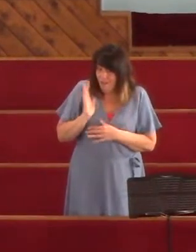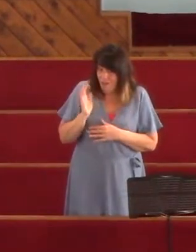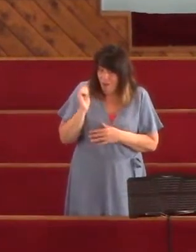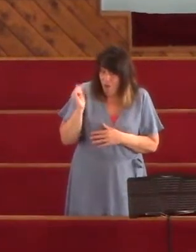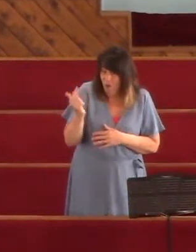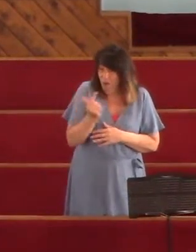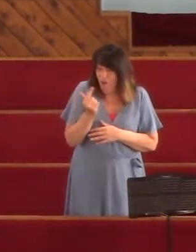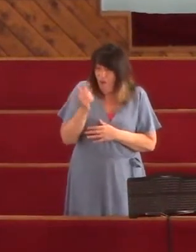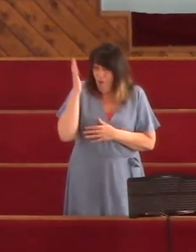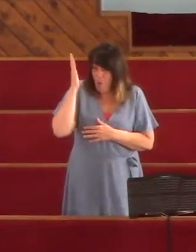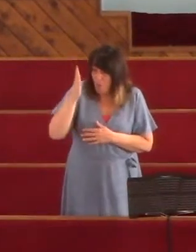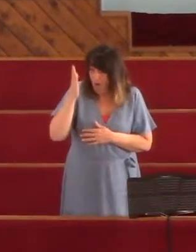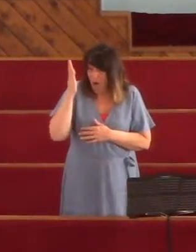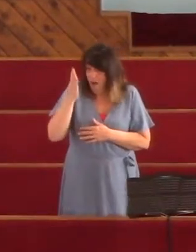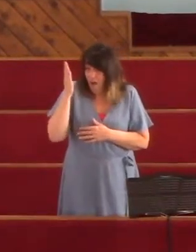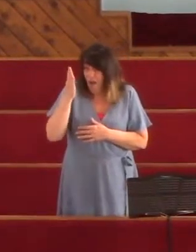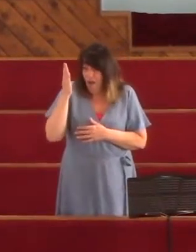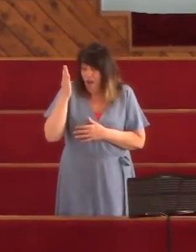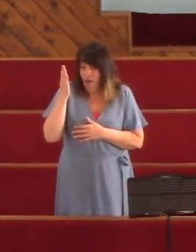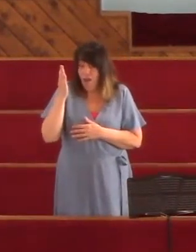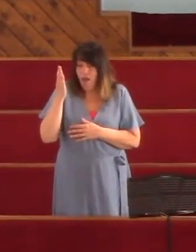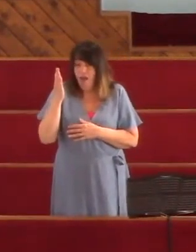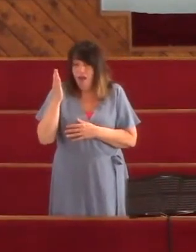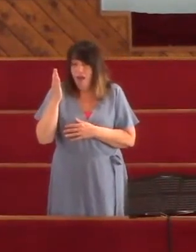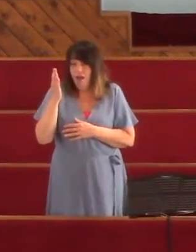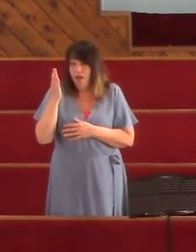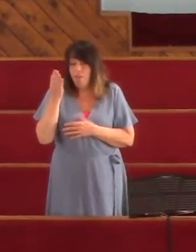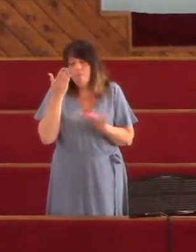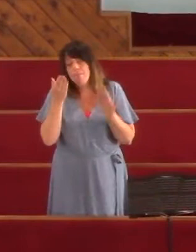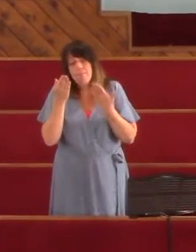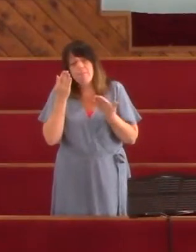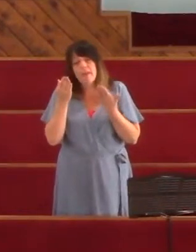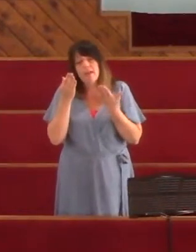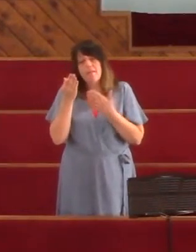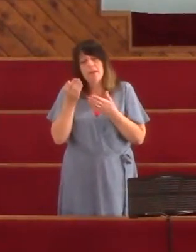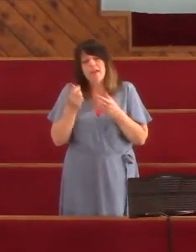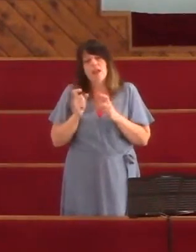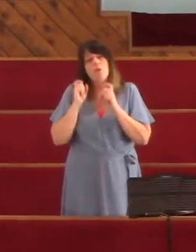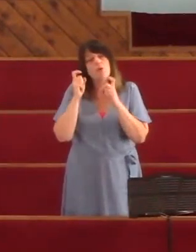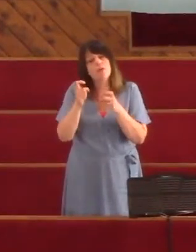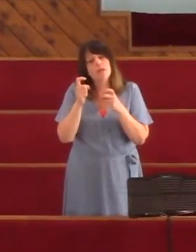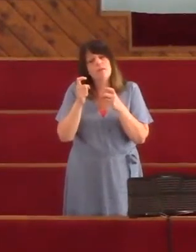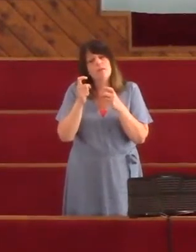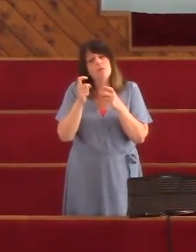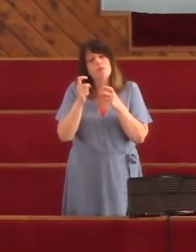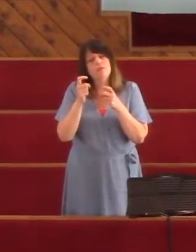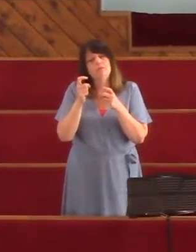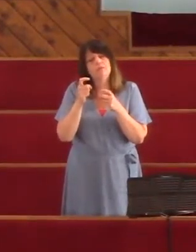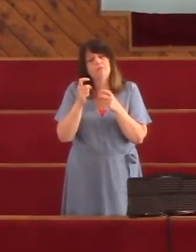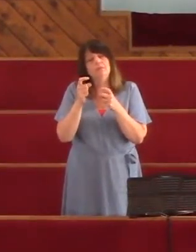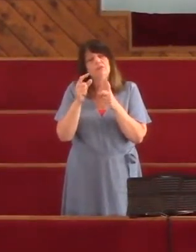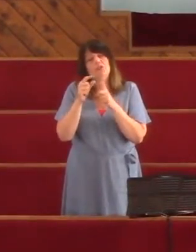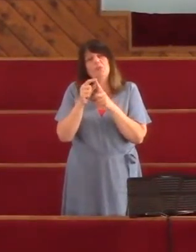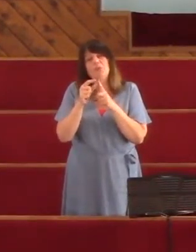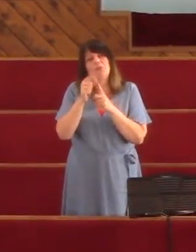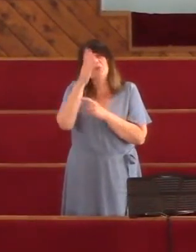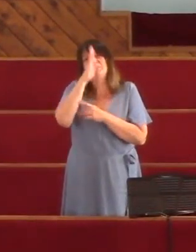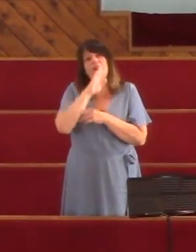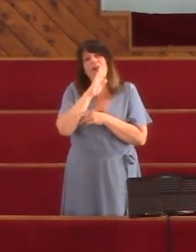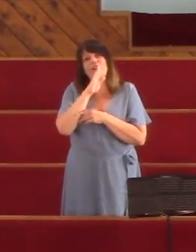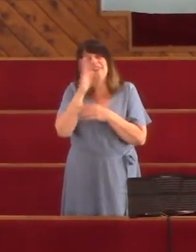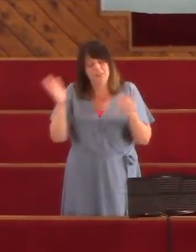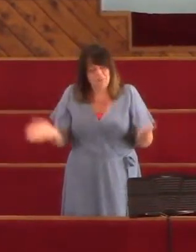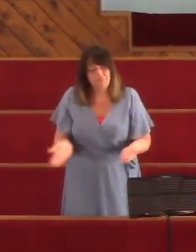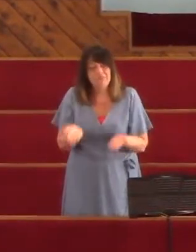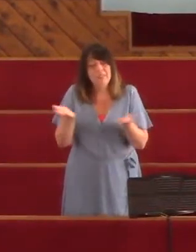that needs to be uplifted, that needs, my friends, the word of God, then it'll be worth, thank God,